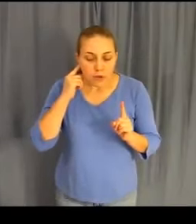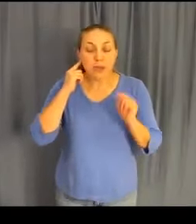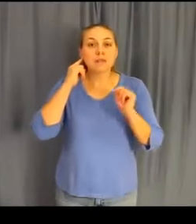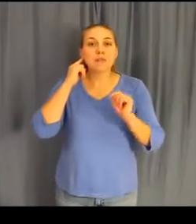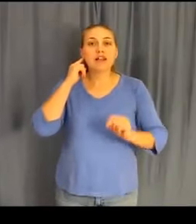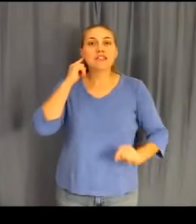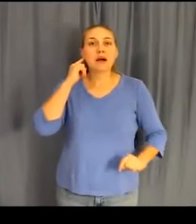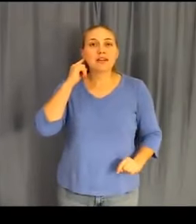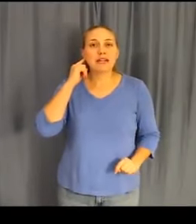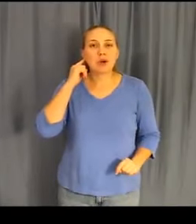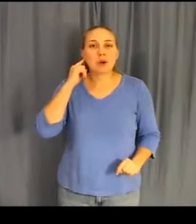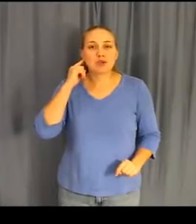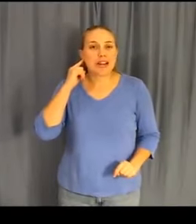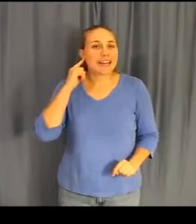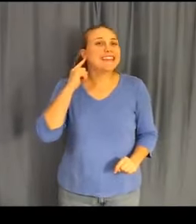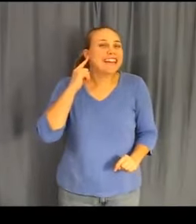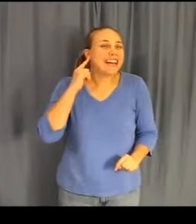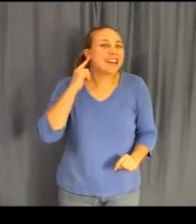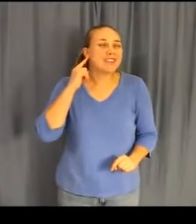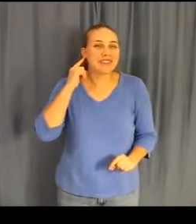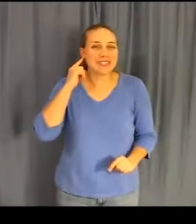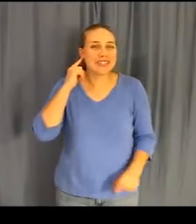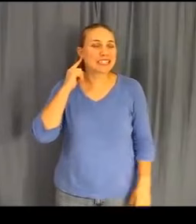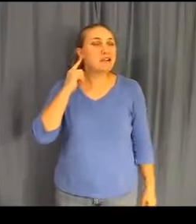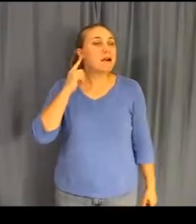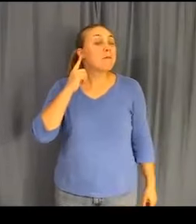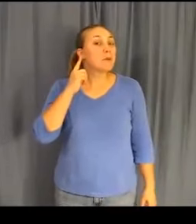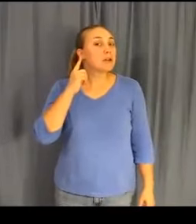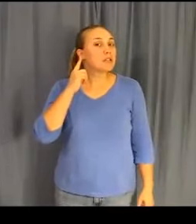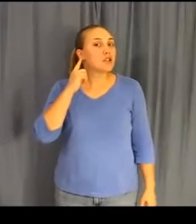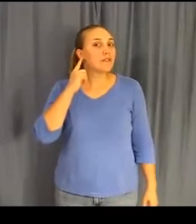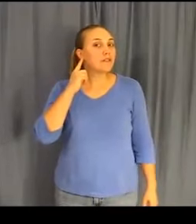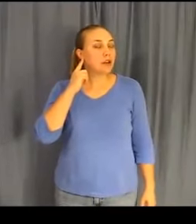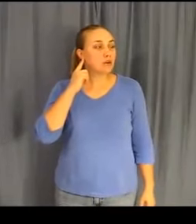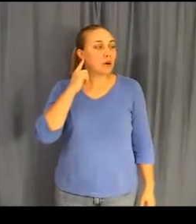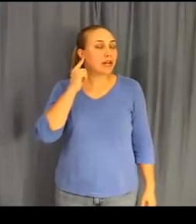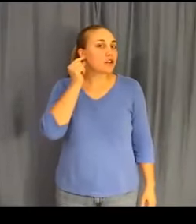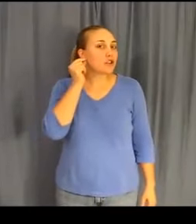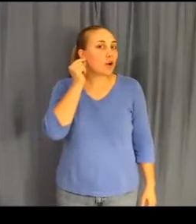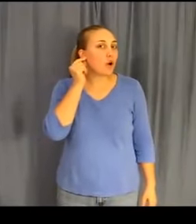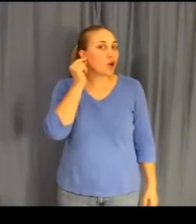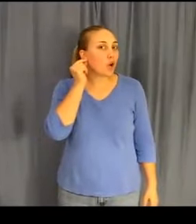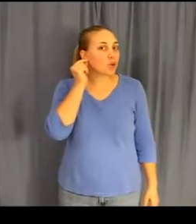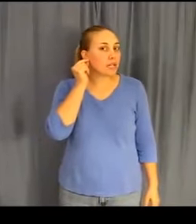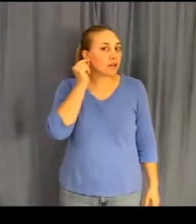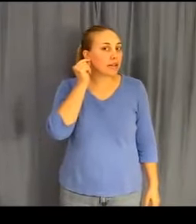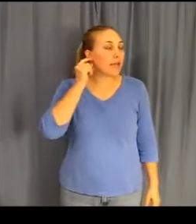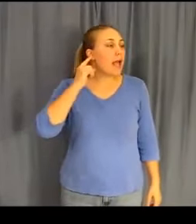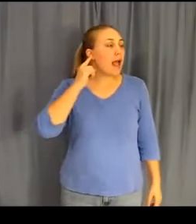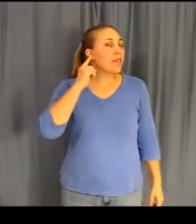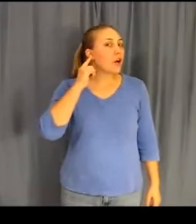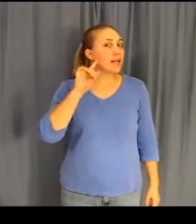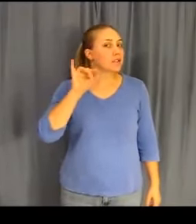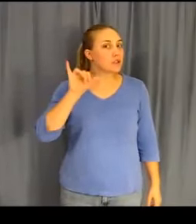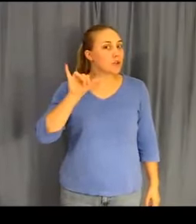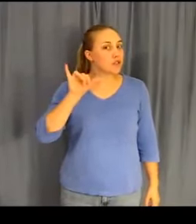because Mali dominated the gold trade. I knew there was a reason. We're going to touch our finger to our ear to show a gold earring, and then our hand's going to switch to the